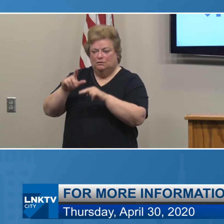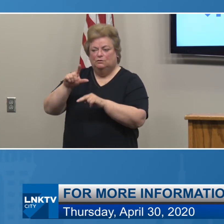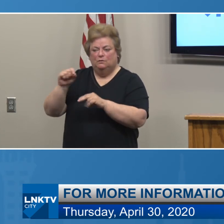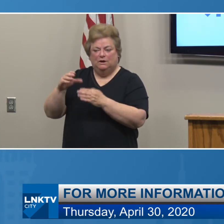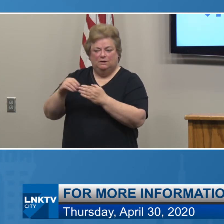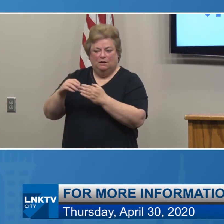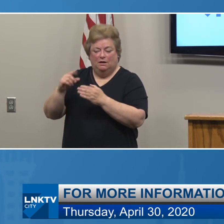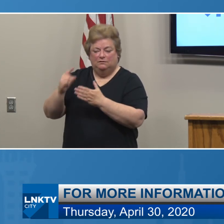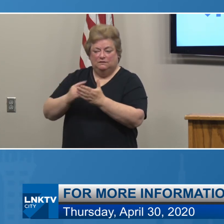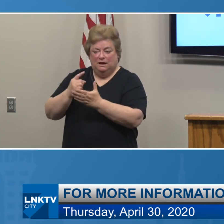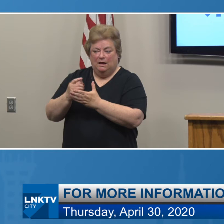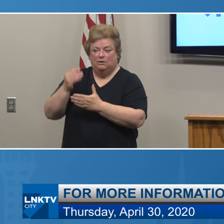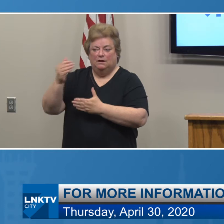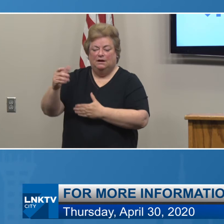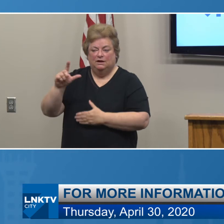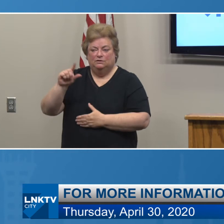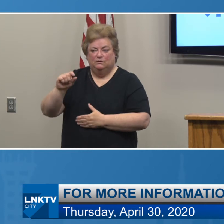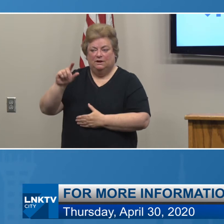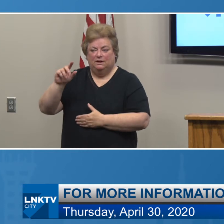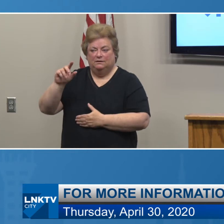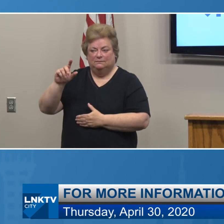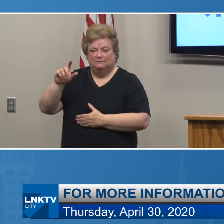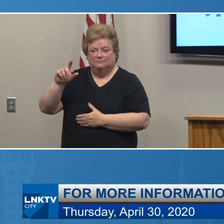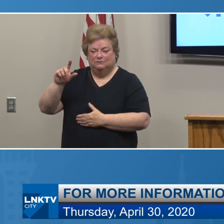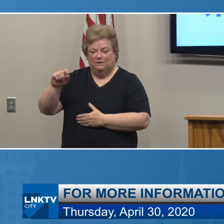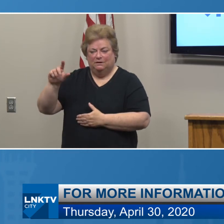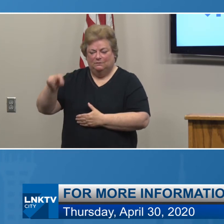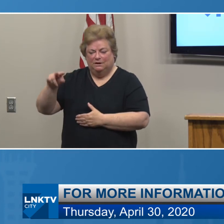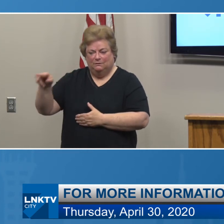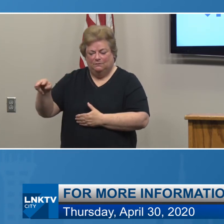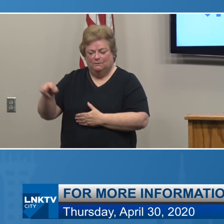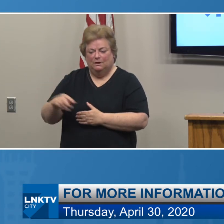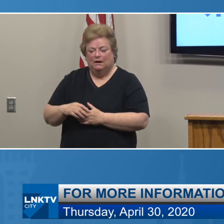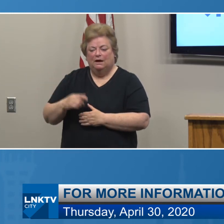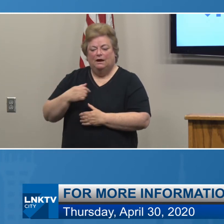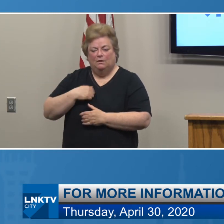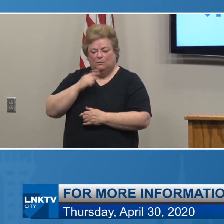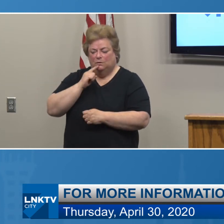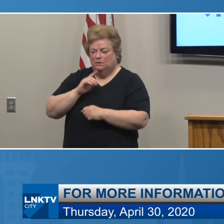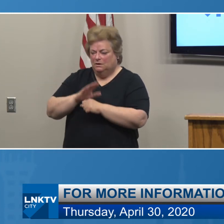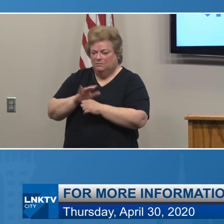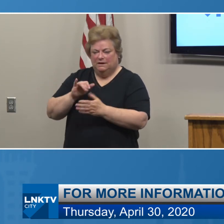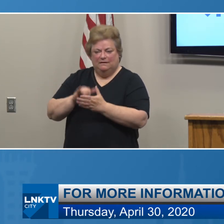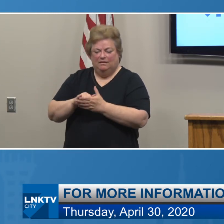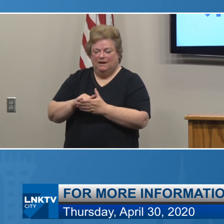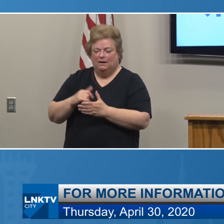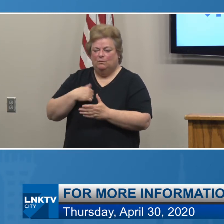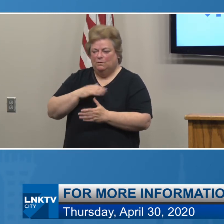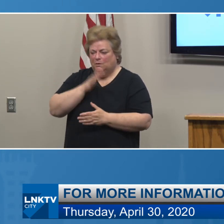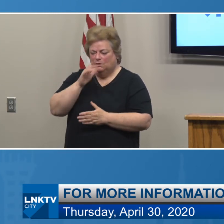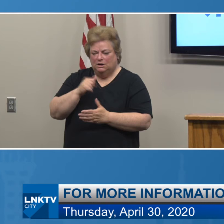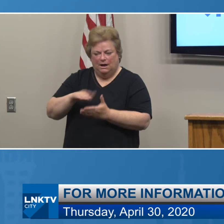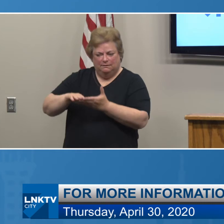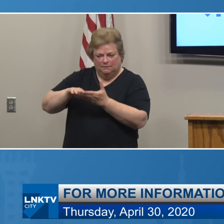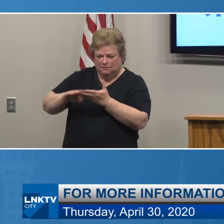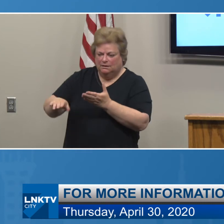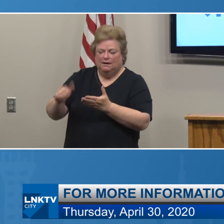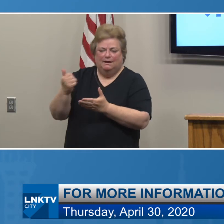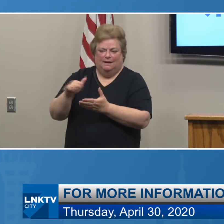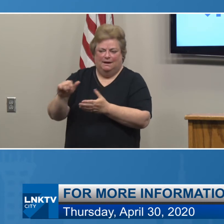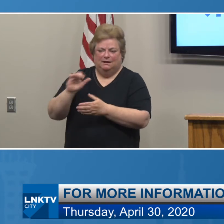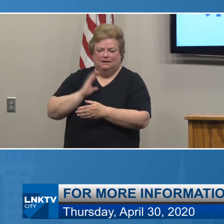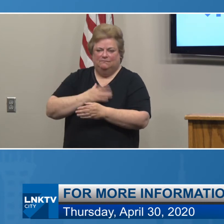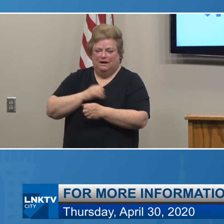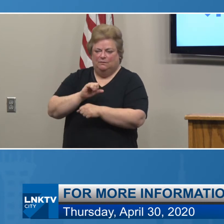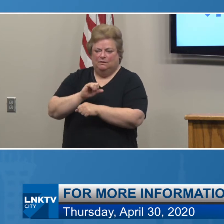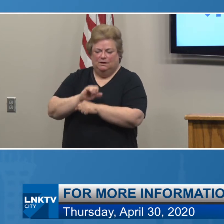in 2022. And finally, we've also committed that no employee will be let go or furloughed for at least